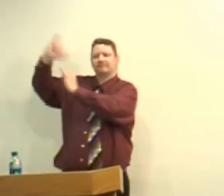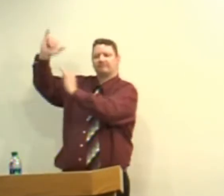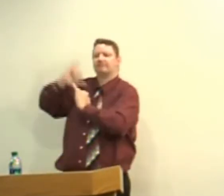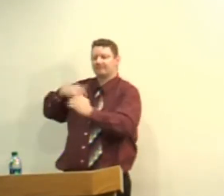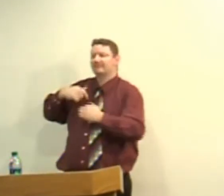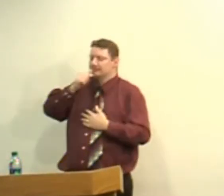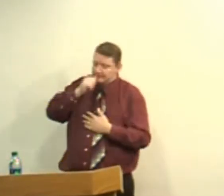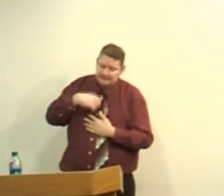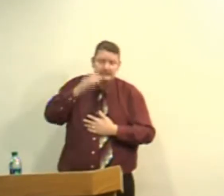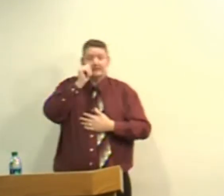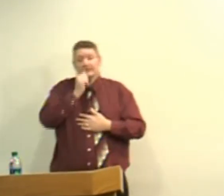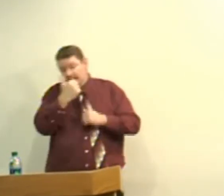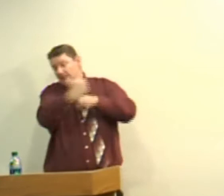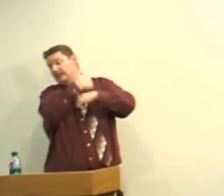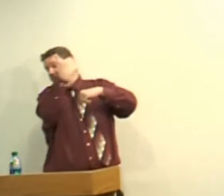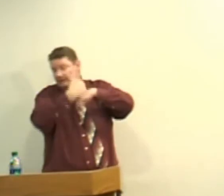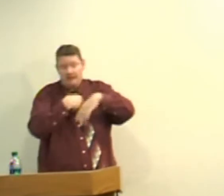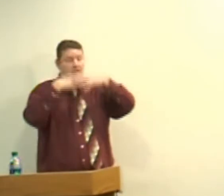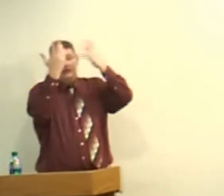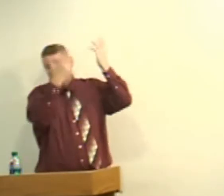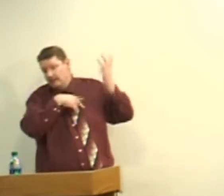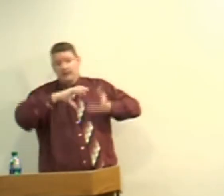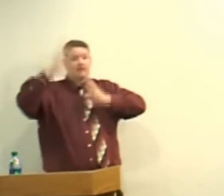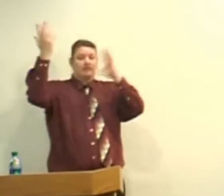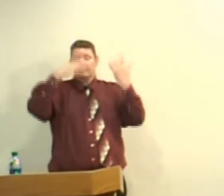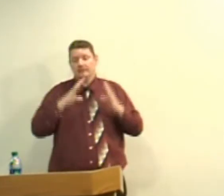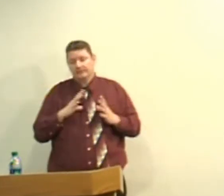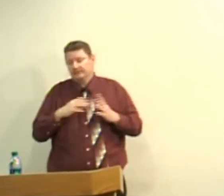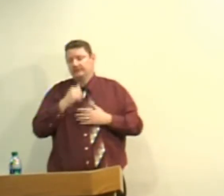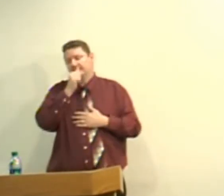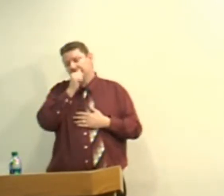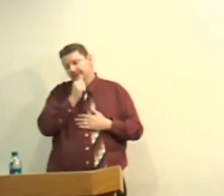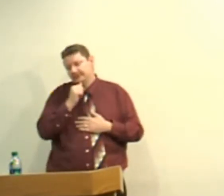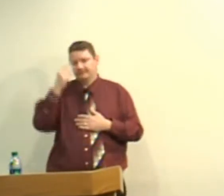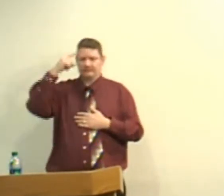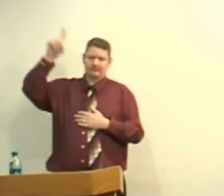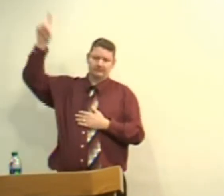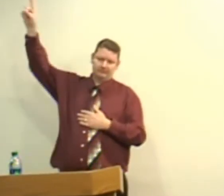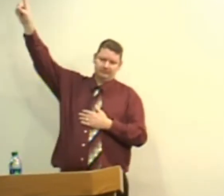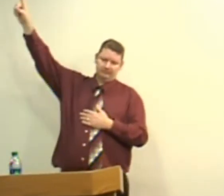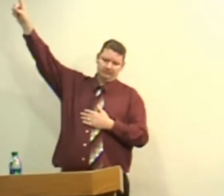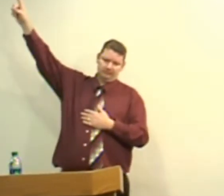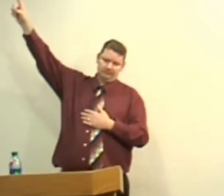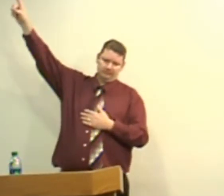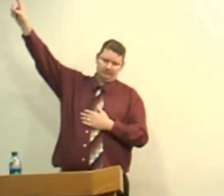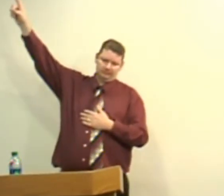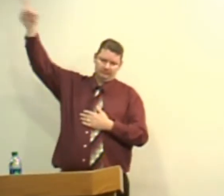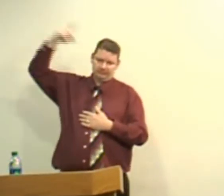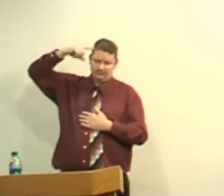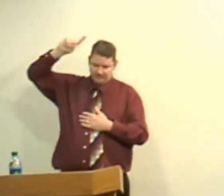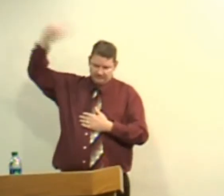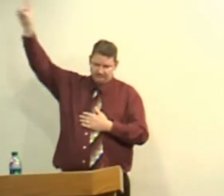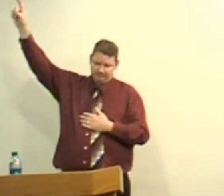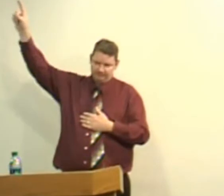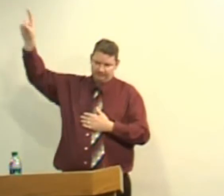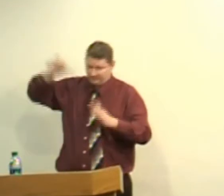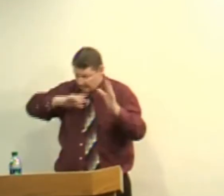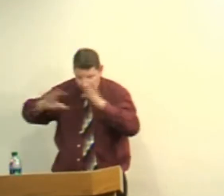you know. Like Christ, we can be like him, you know. Don't get all upset when people blame you. Just accept it and suffer for God.